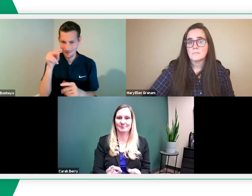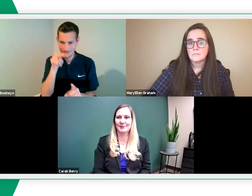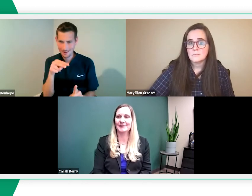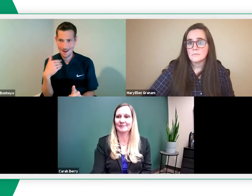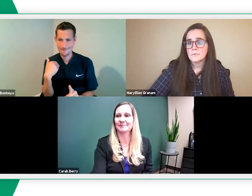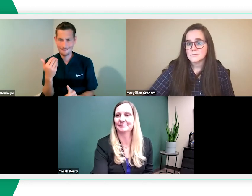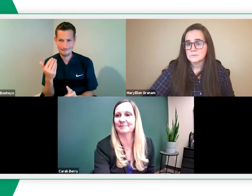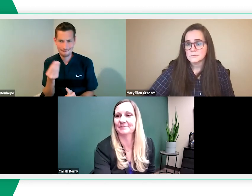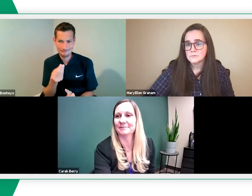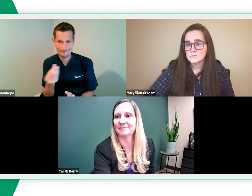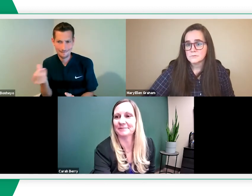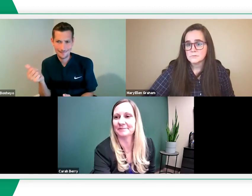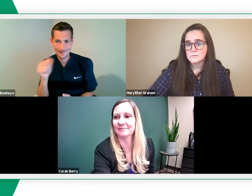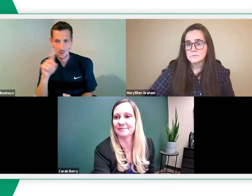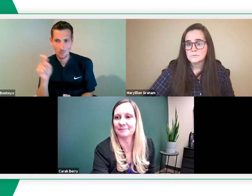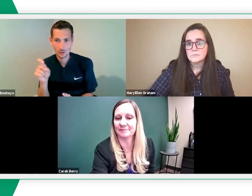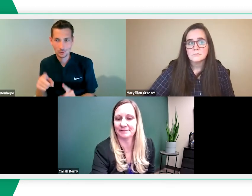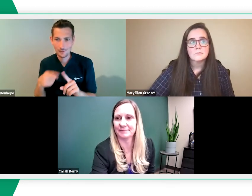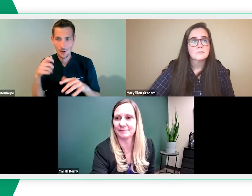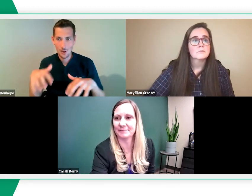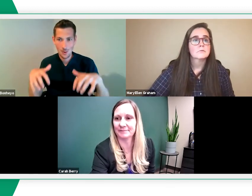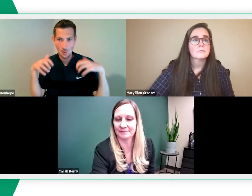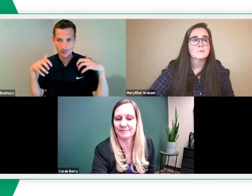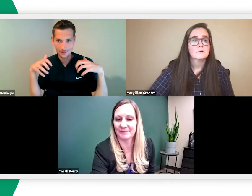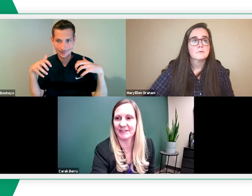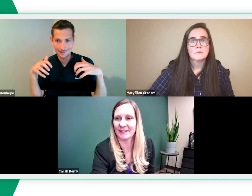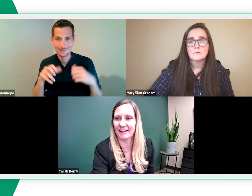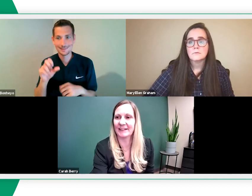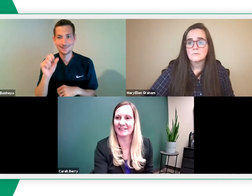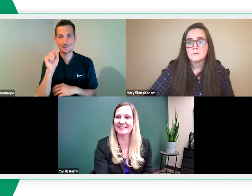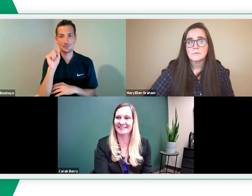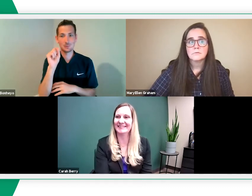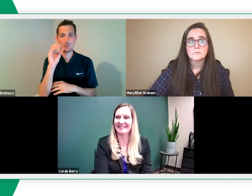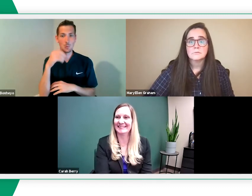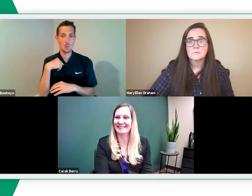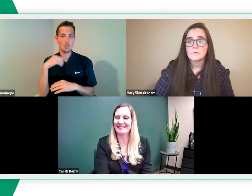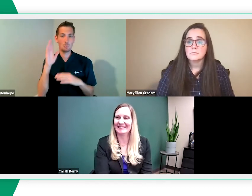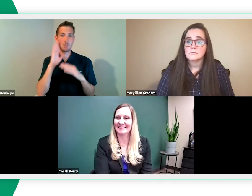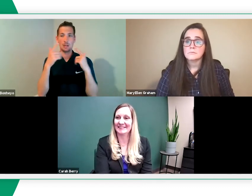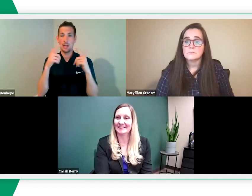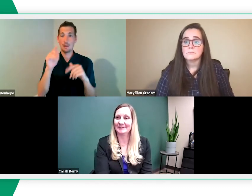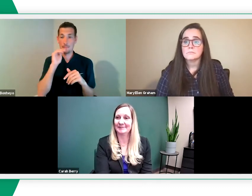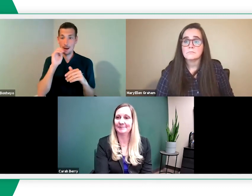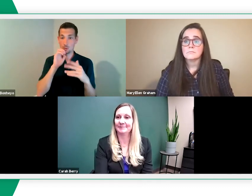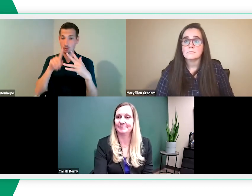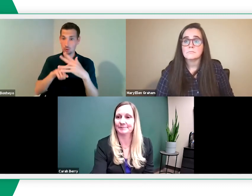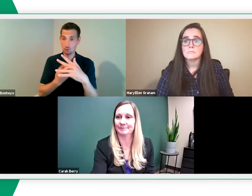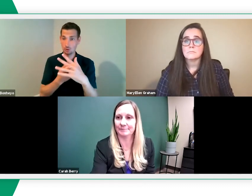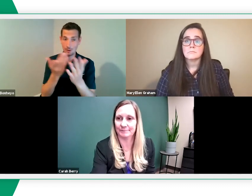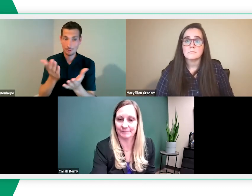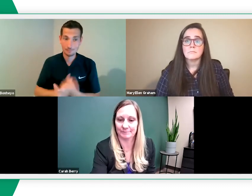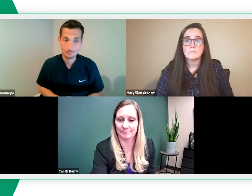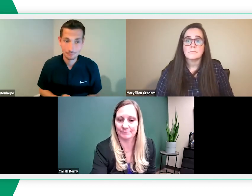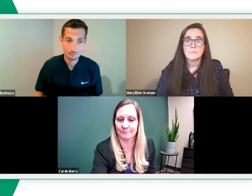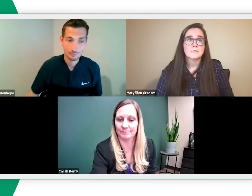Q&A. I see that we do have several questions here from our audience. So I